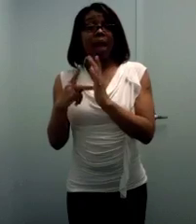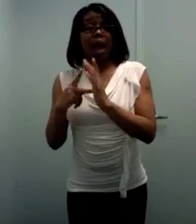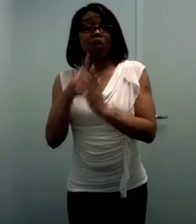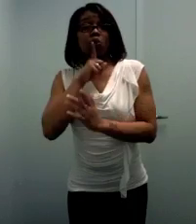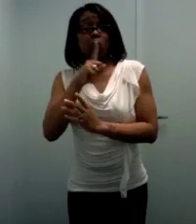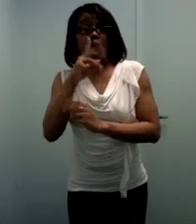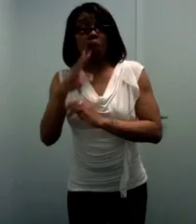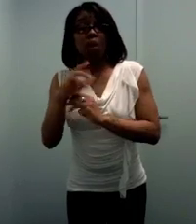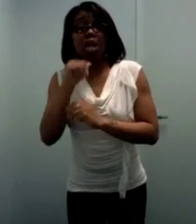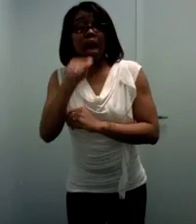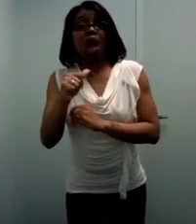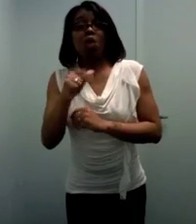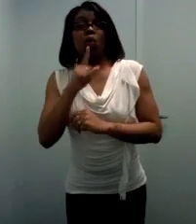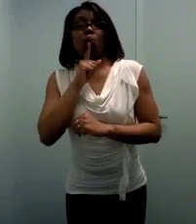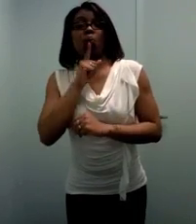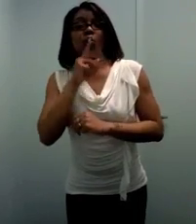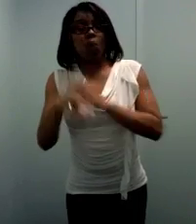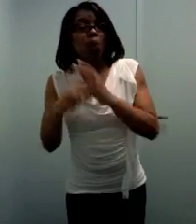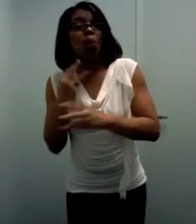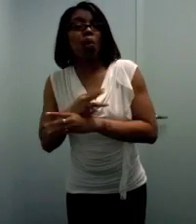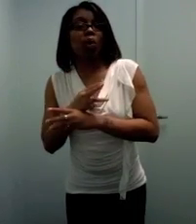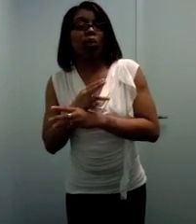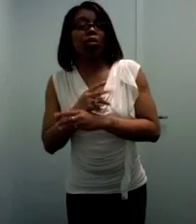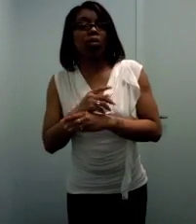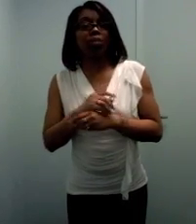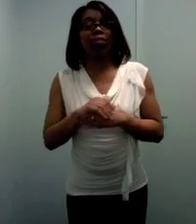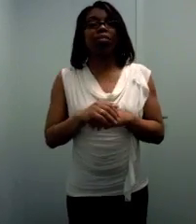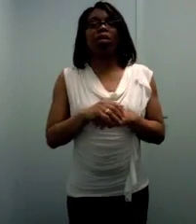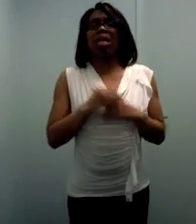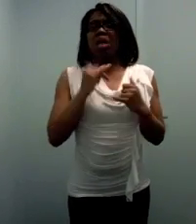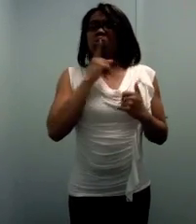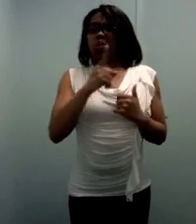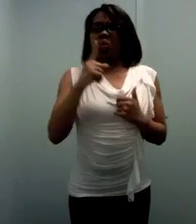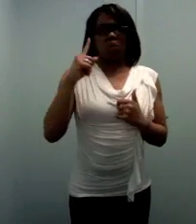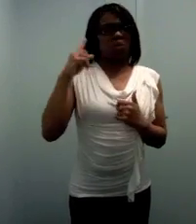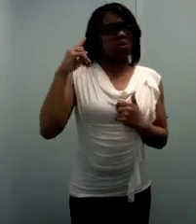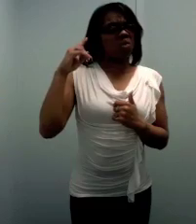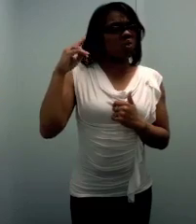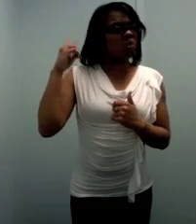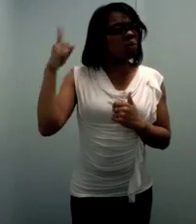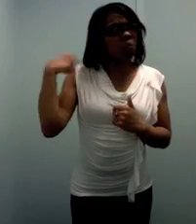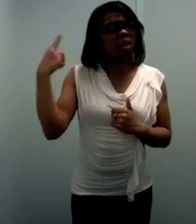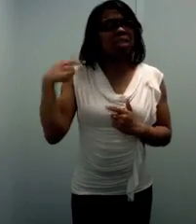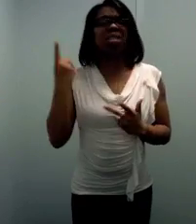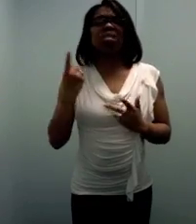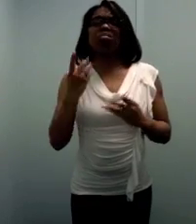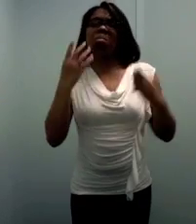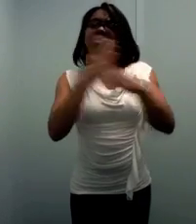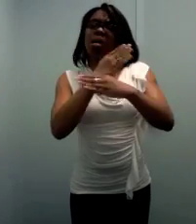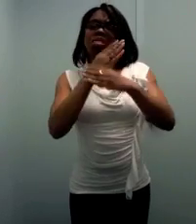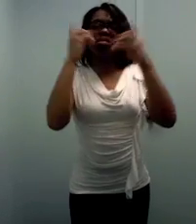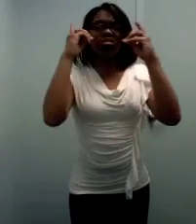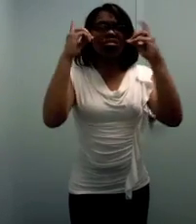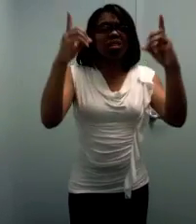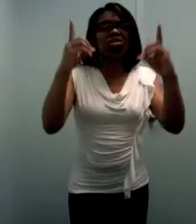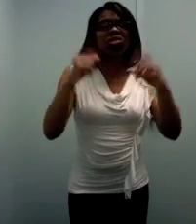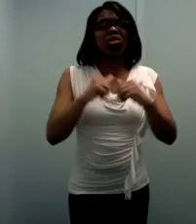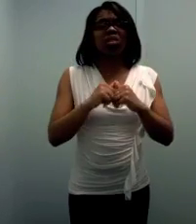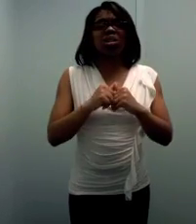step. Now here's the crazy thing right now. In math education, we're spending about perhaps